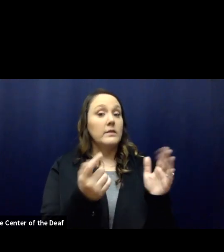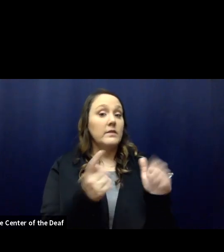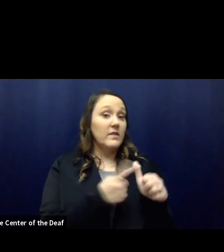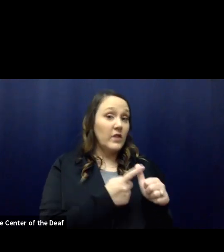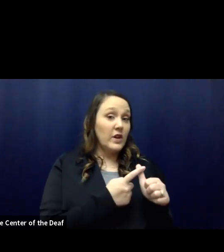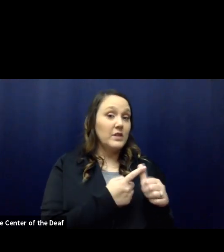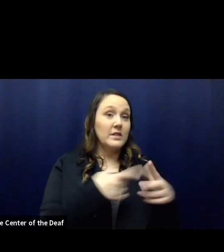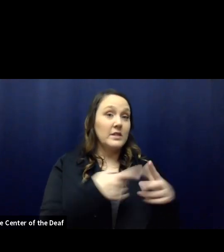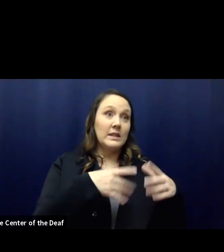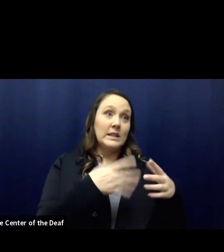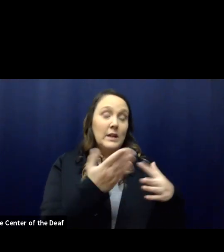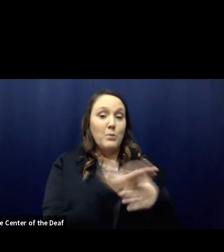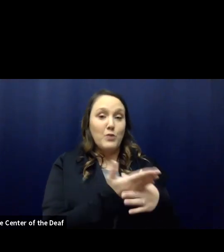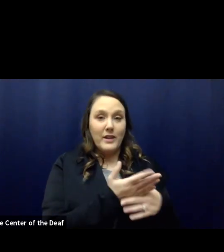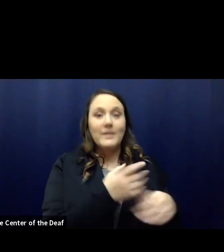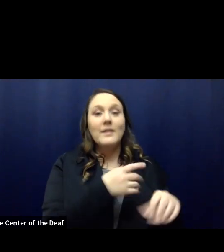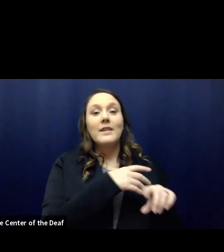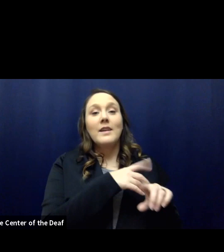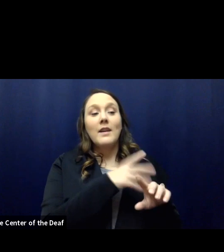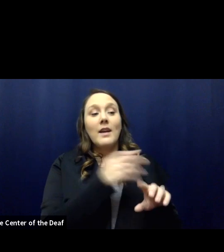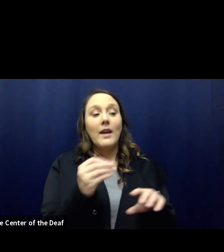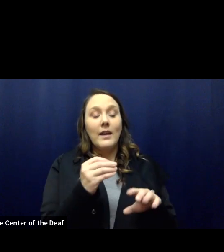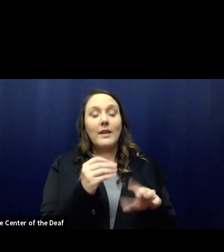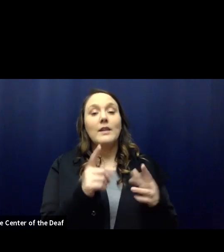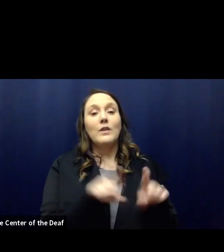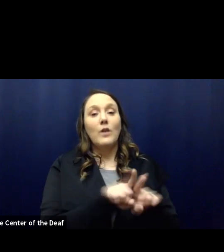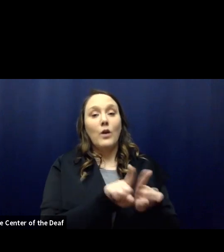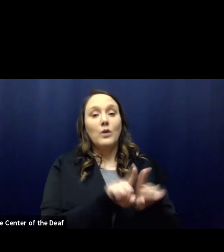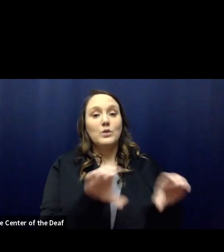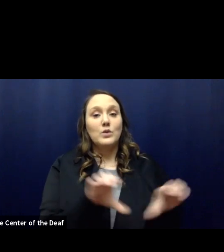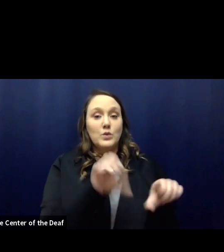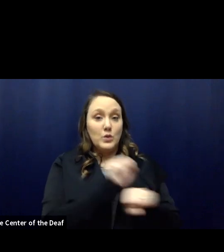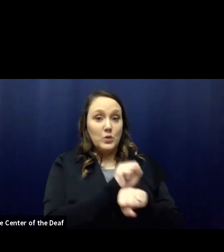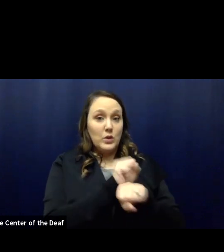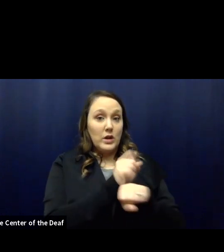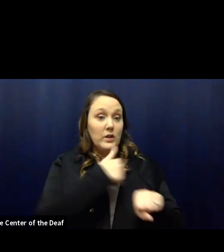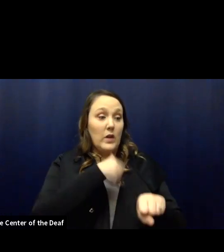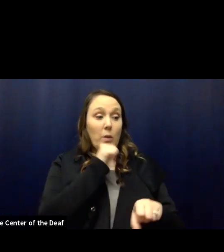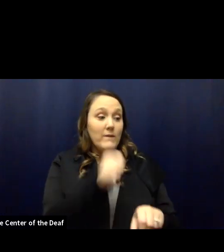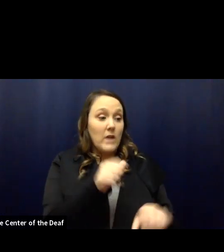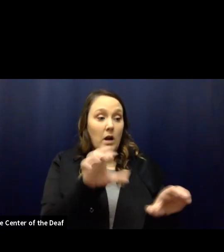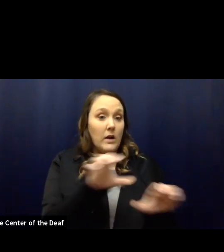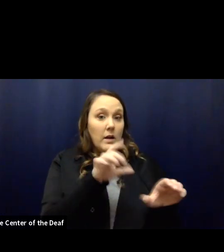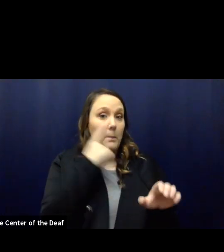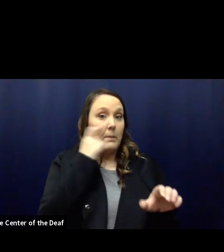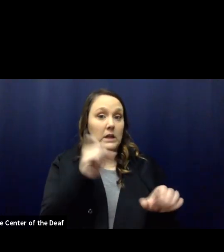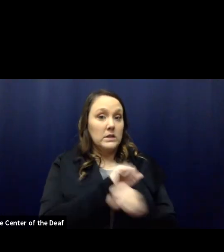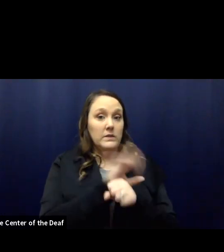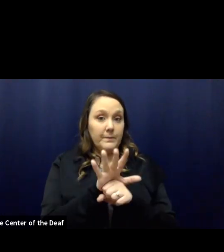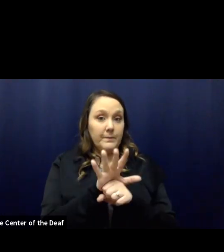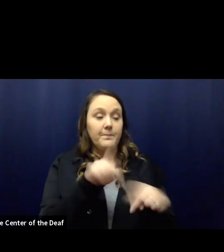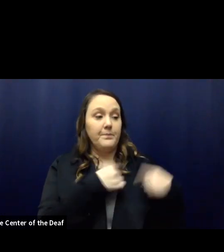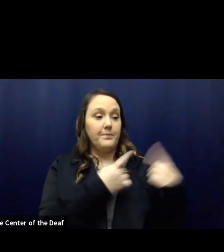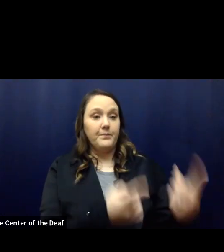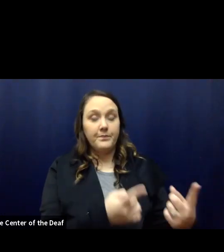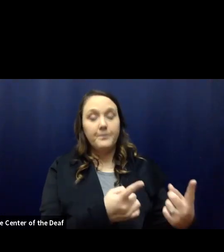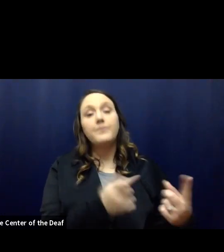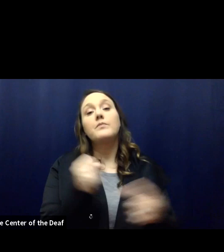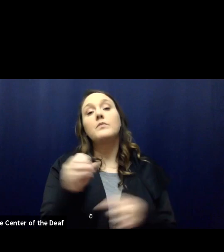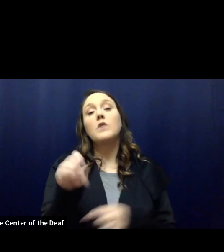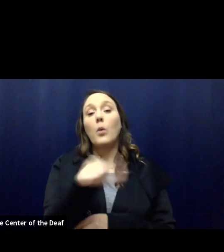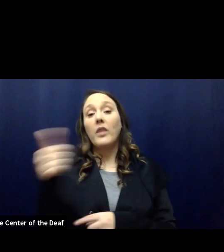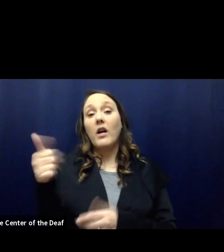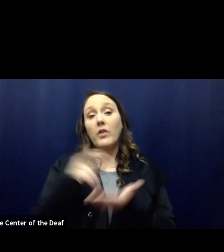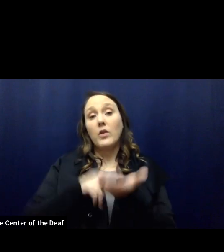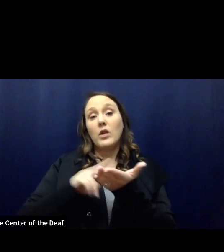breaks occasionally, and B, to do the work that we haven't been doing because of the response. So the other contracts are really to